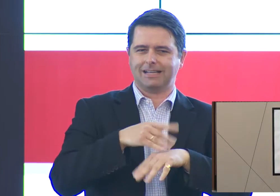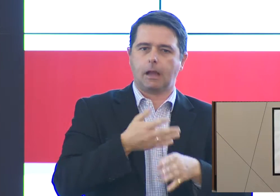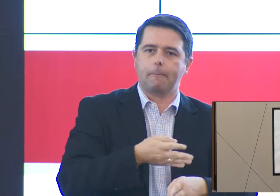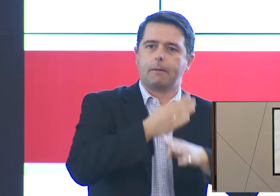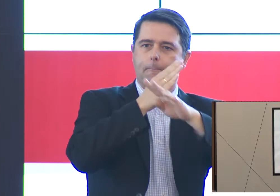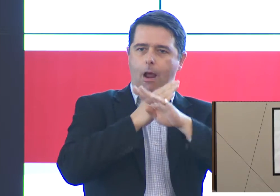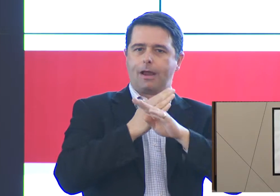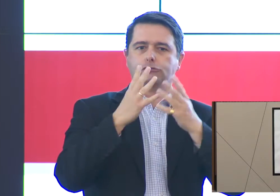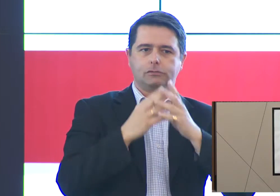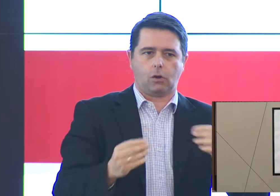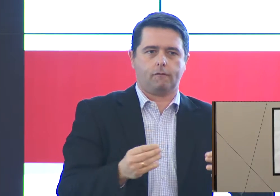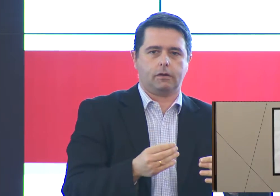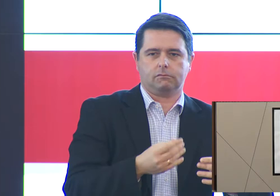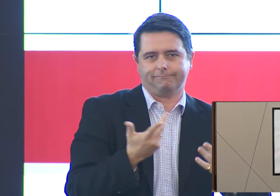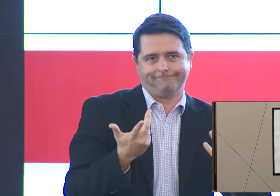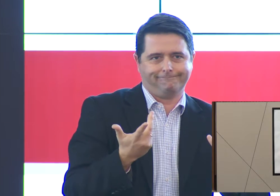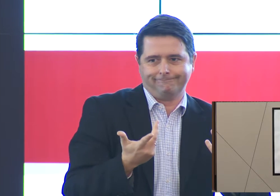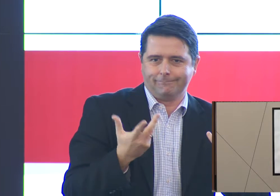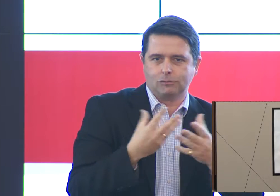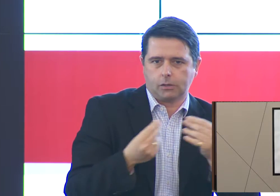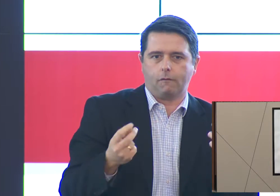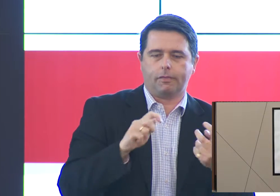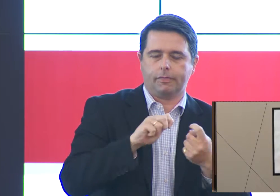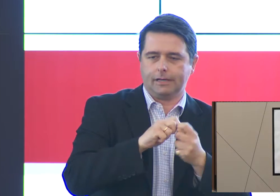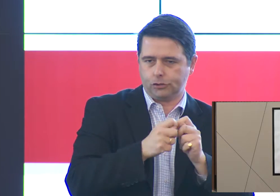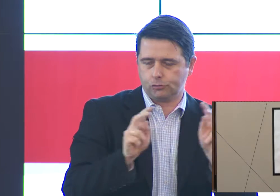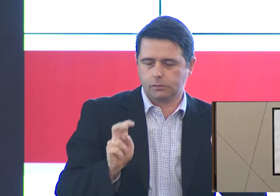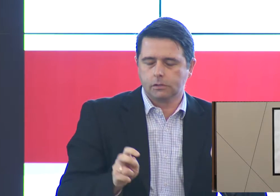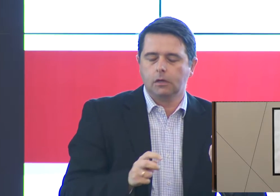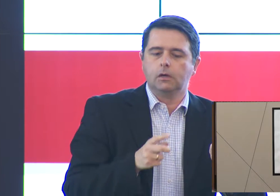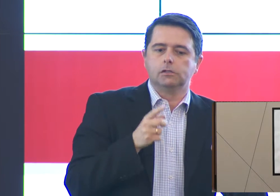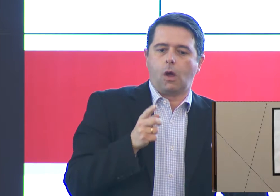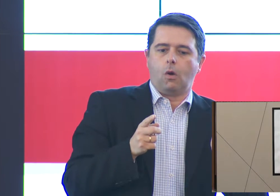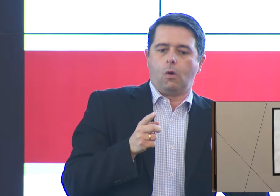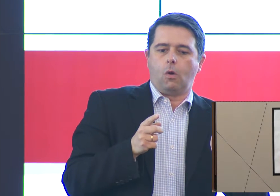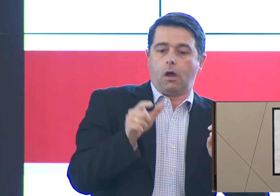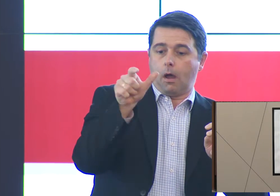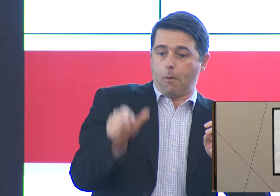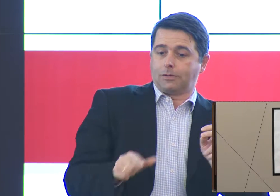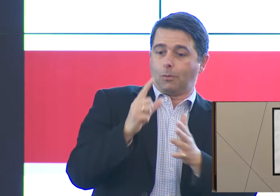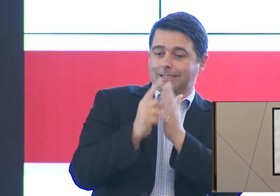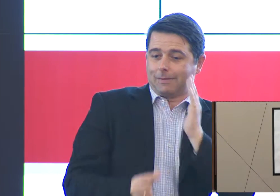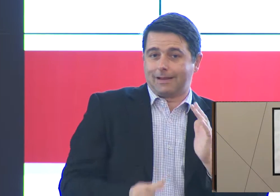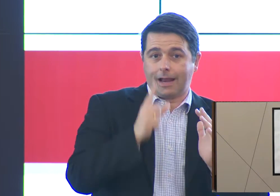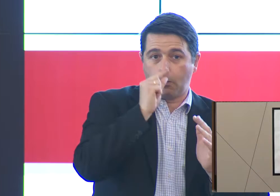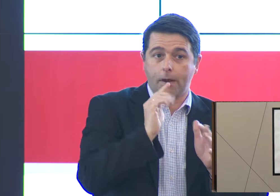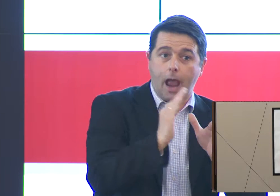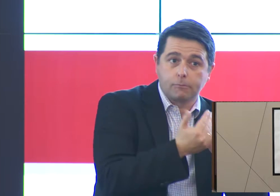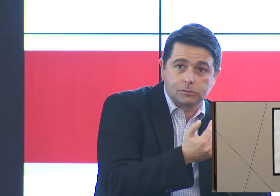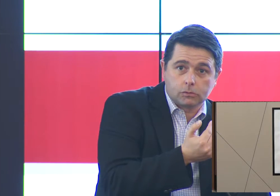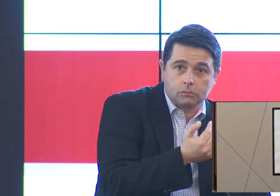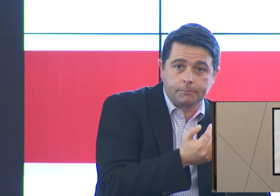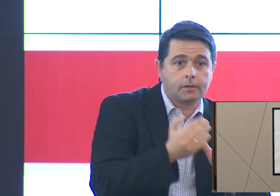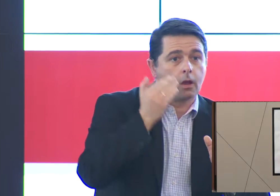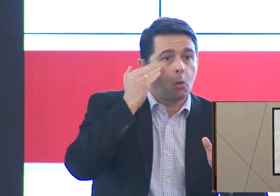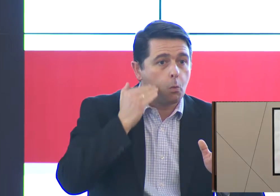intersectionality being a major issue and a barrier that may be difficult to resolve. So a person with a